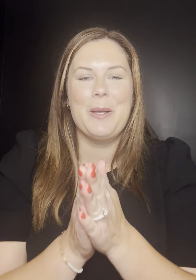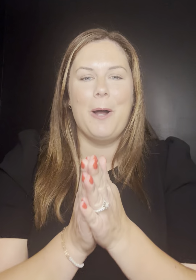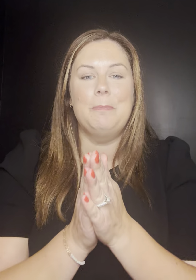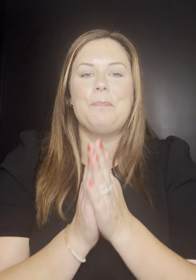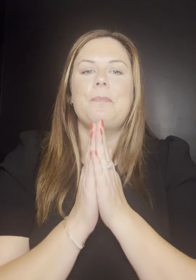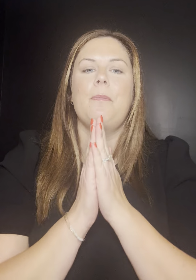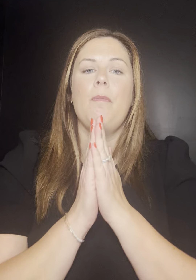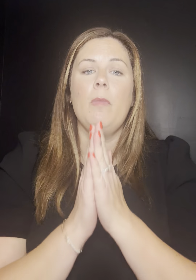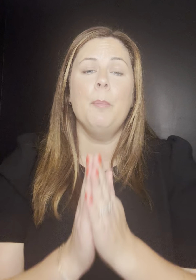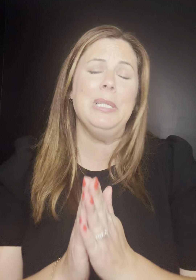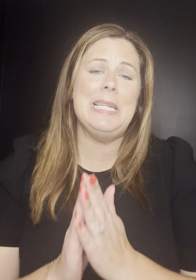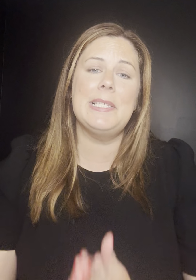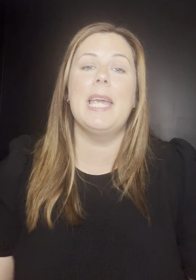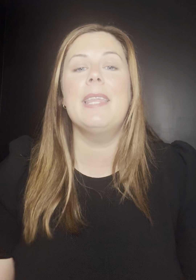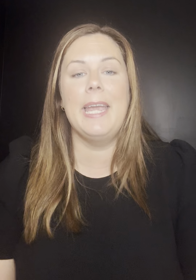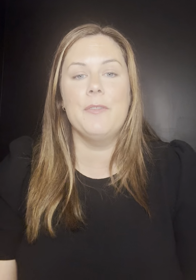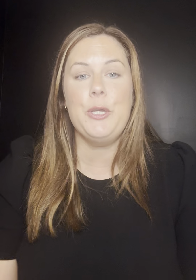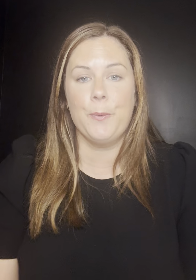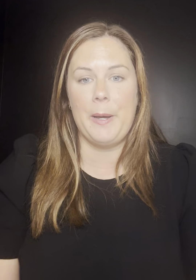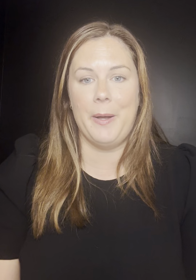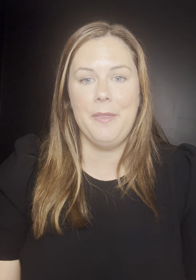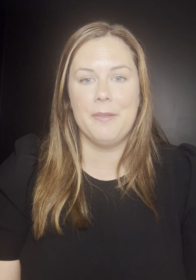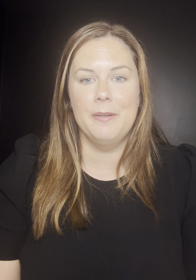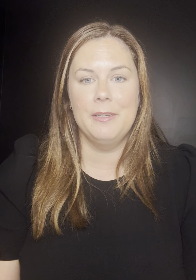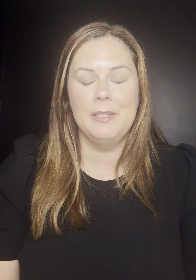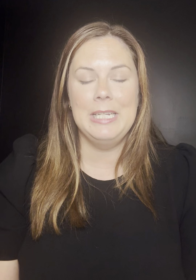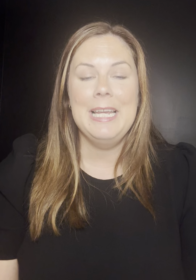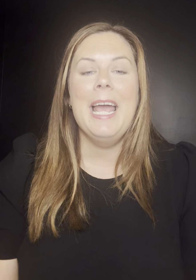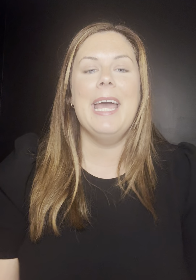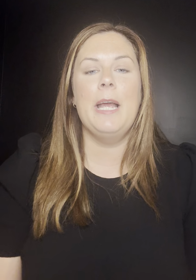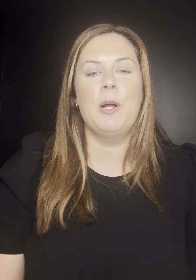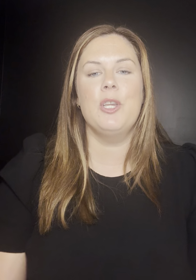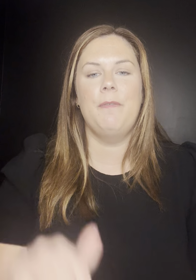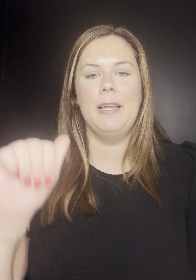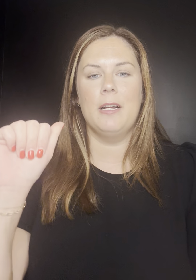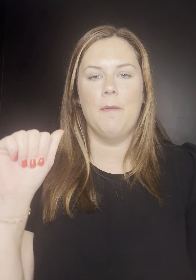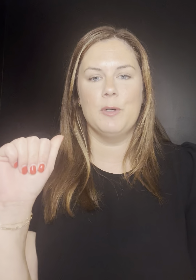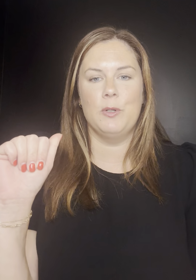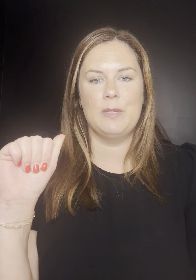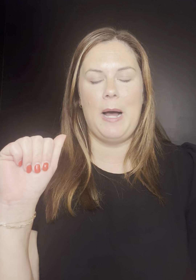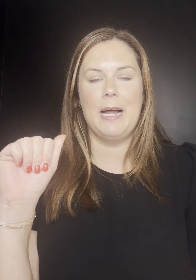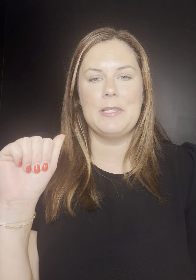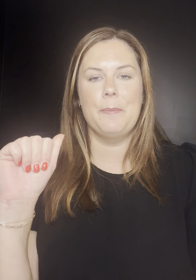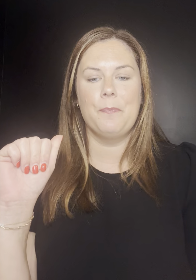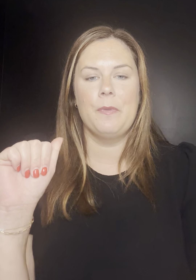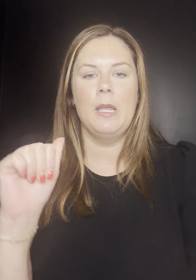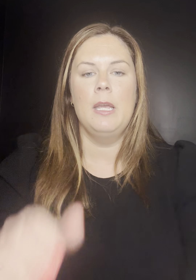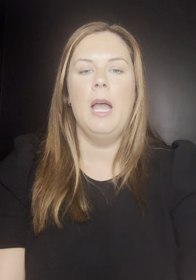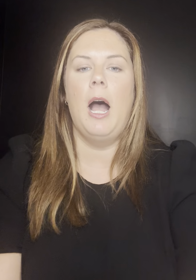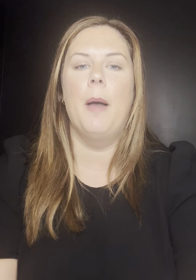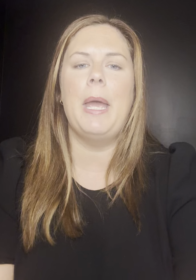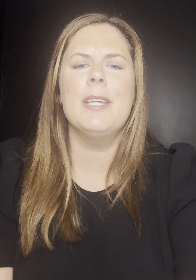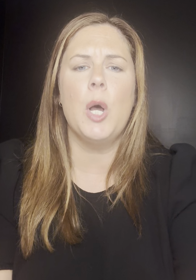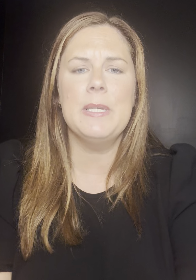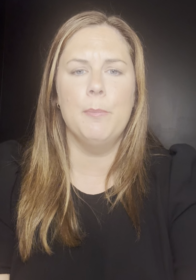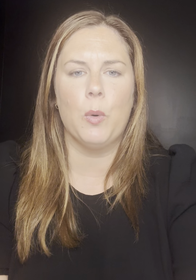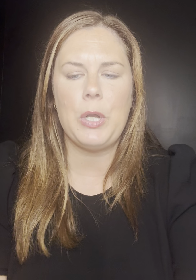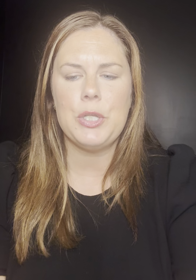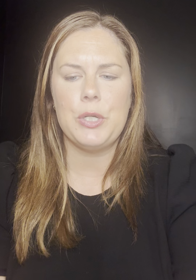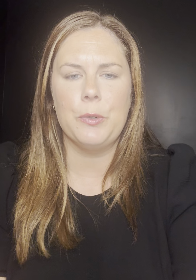go. Please take the hand that you write with, and I want you to find a comfortable spot. And it's always important too